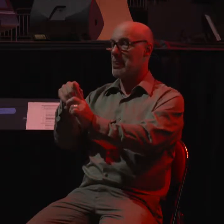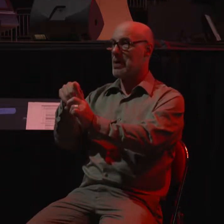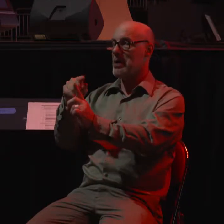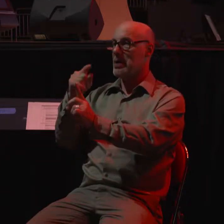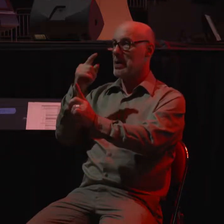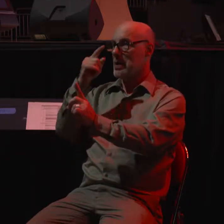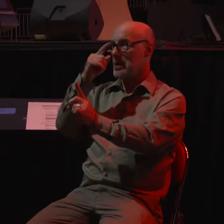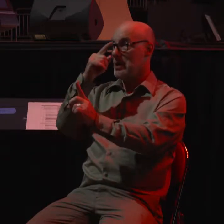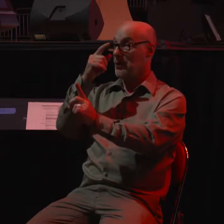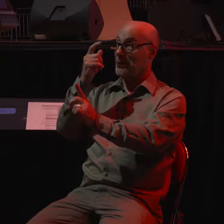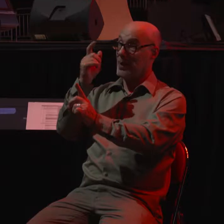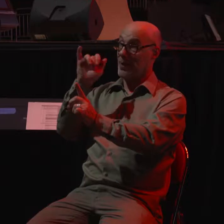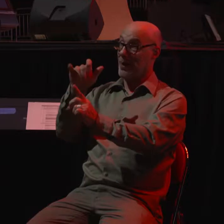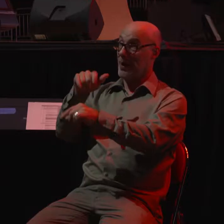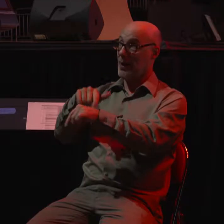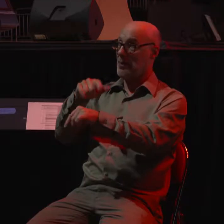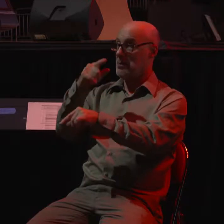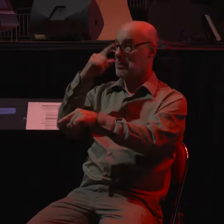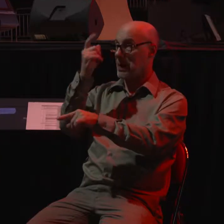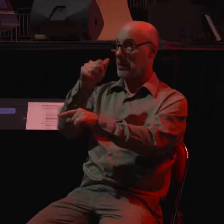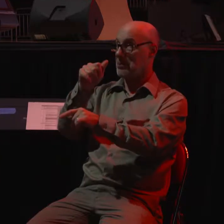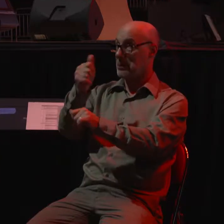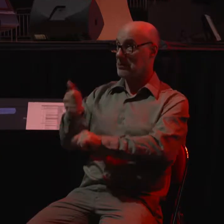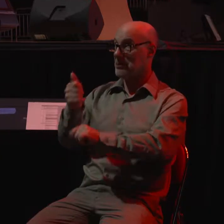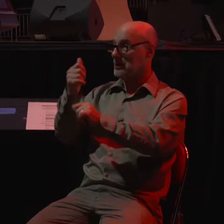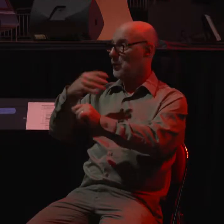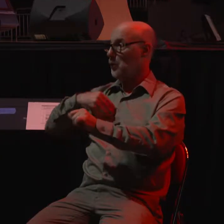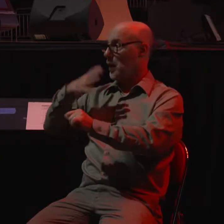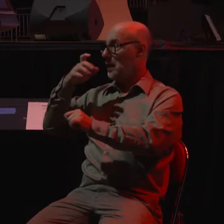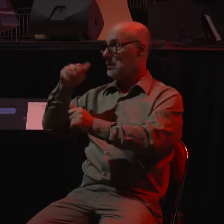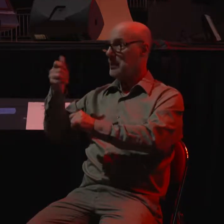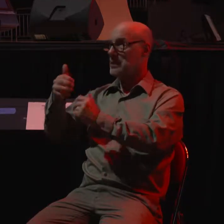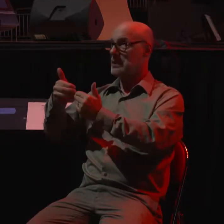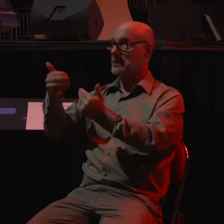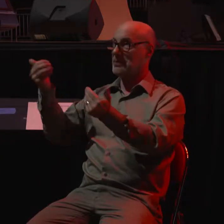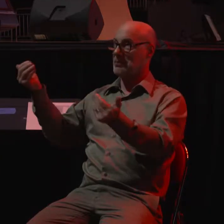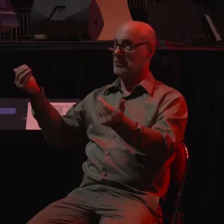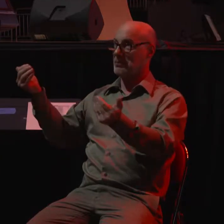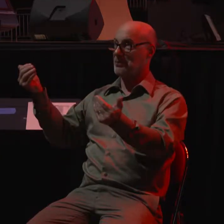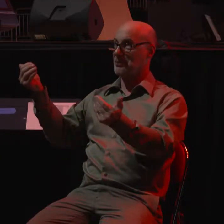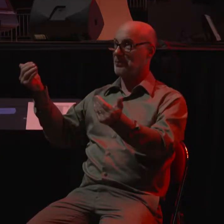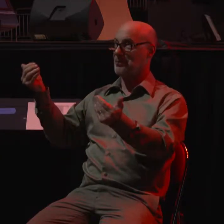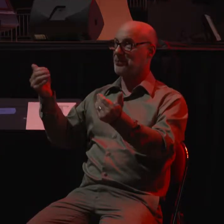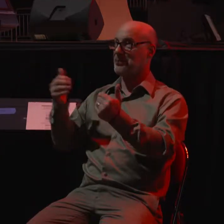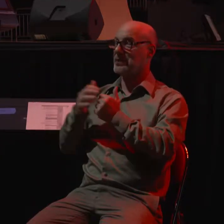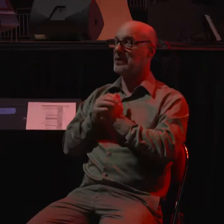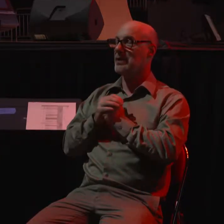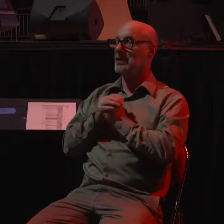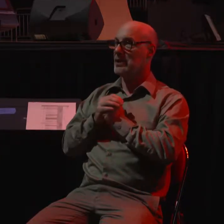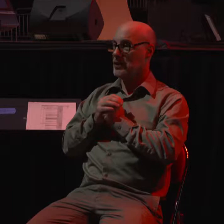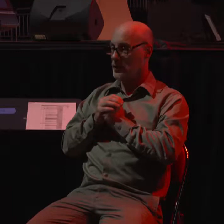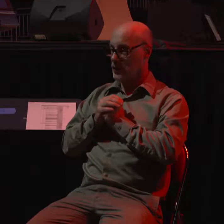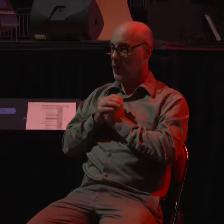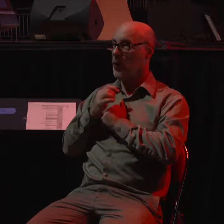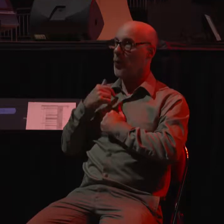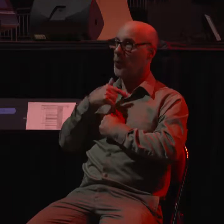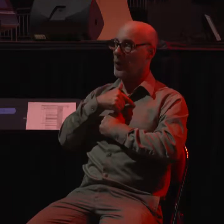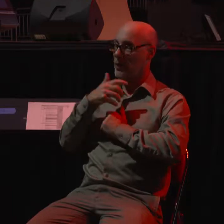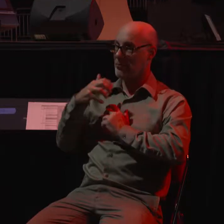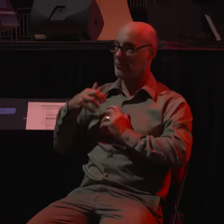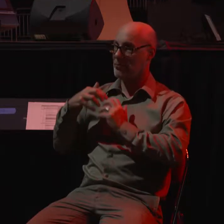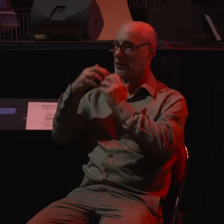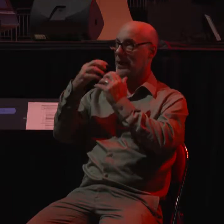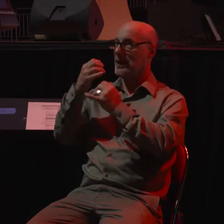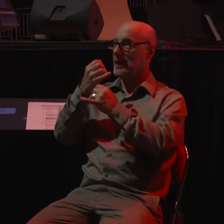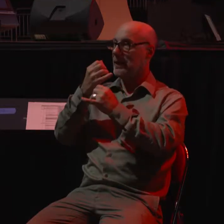Black Baptists and white Baptists were still divided, and so Rise Up Independent Baptist